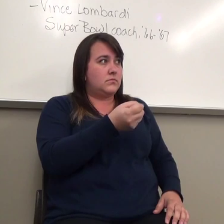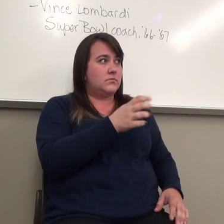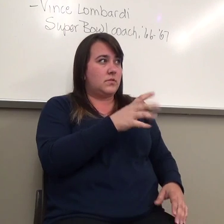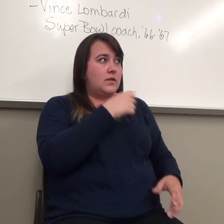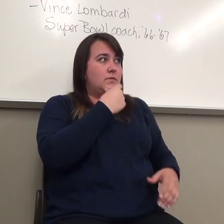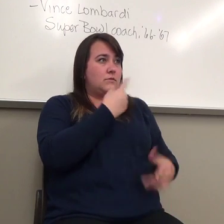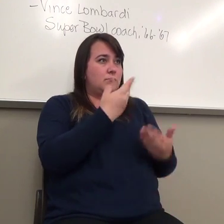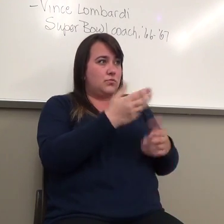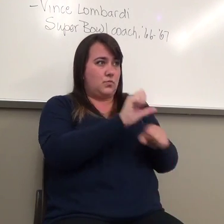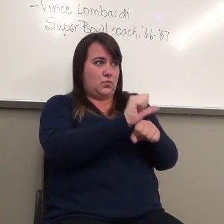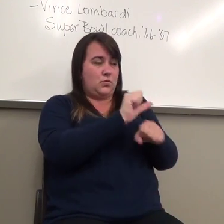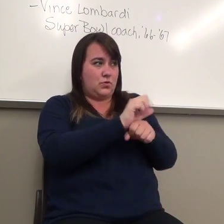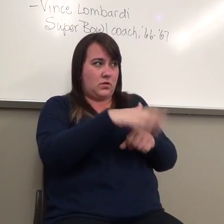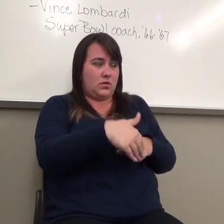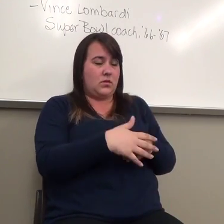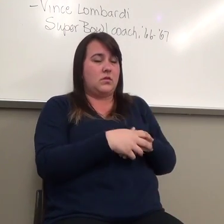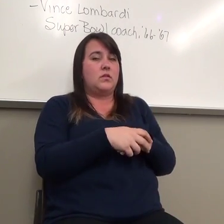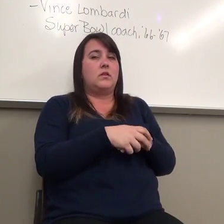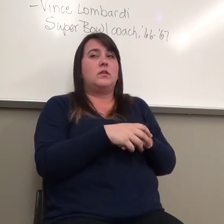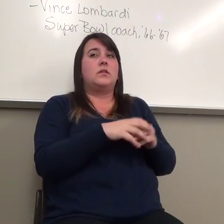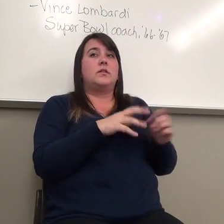Oh, my bad. Do you have your events?